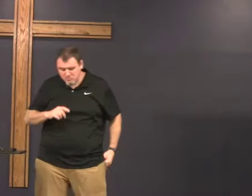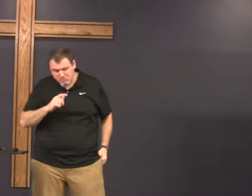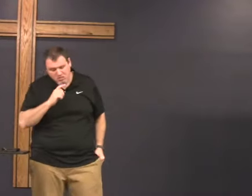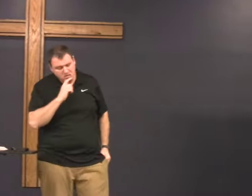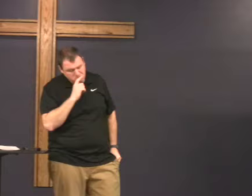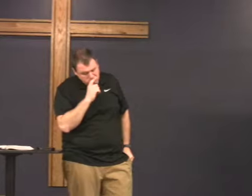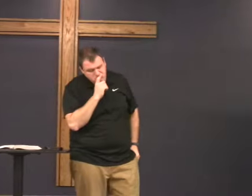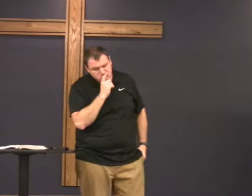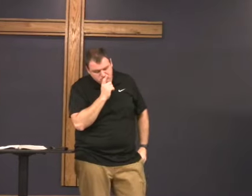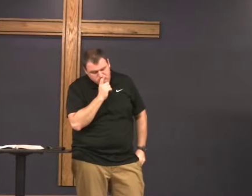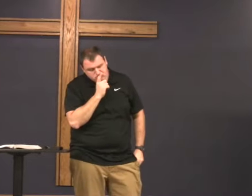The king